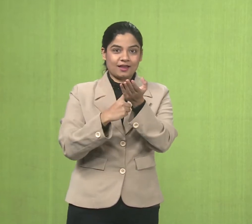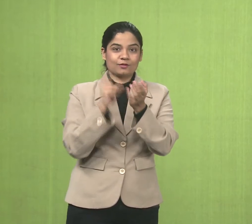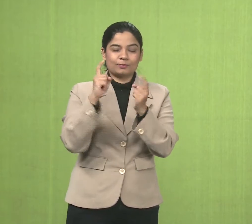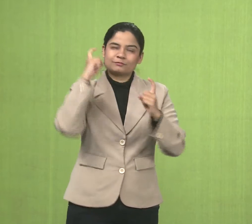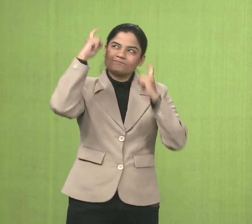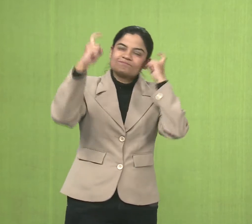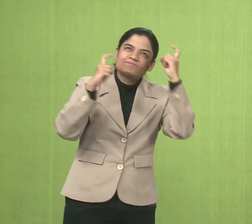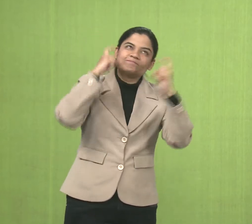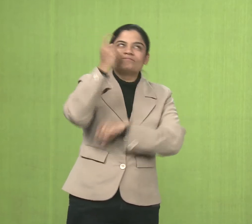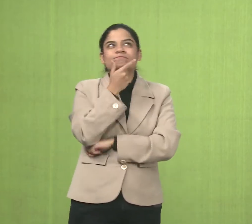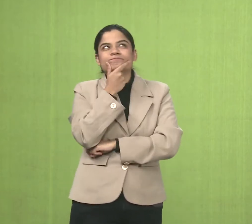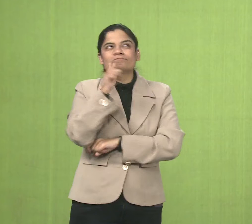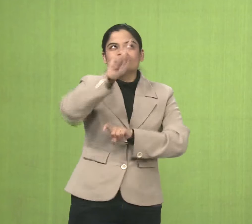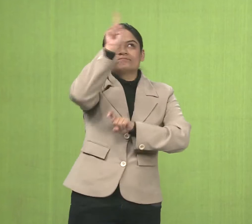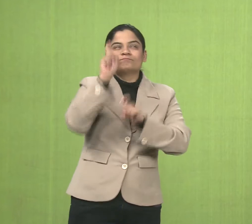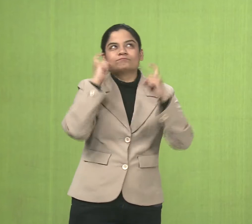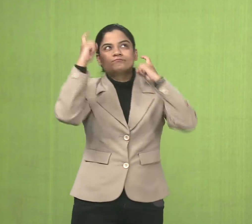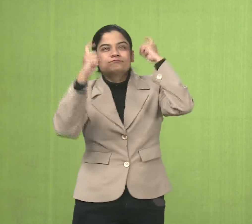Consider means to think carefully.